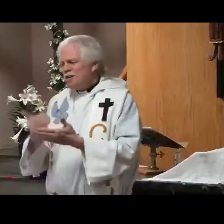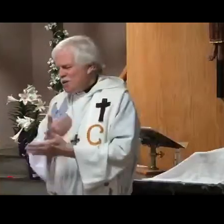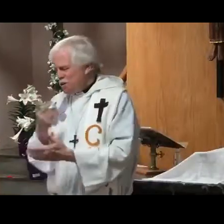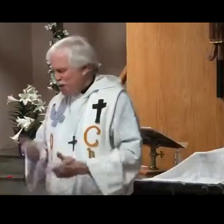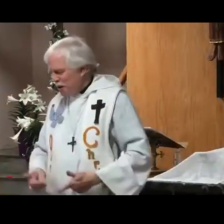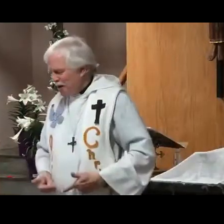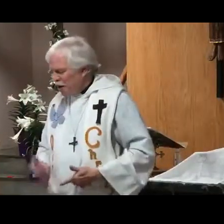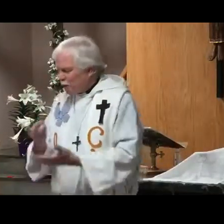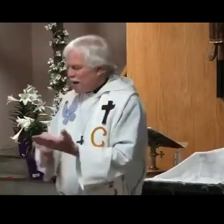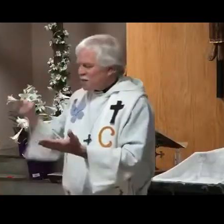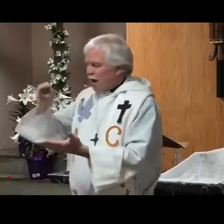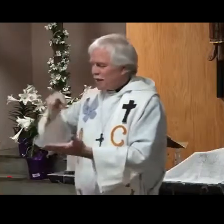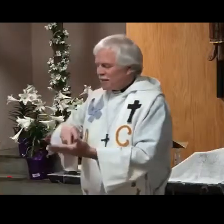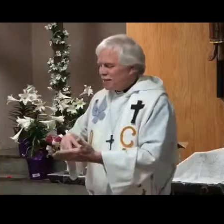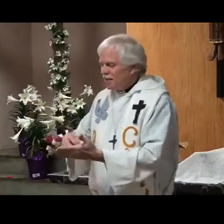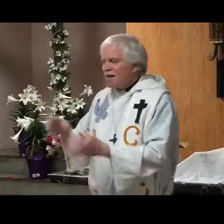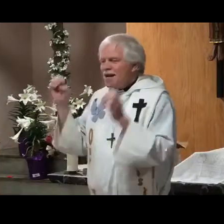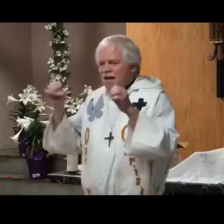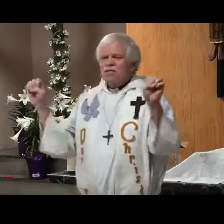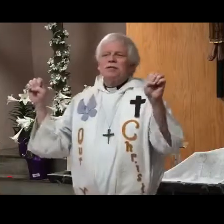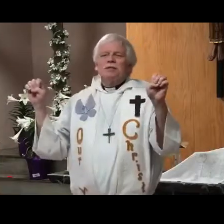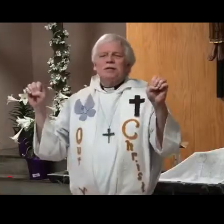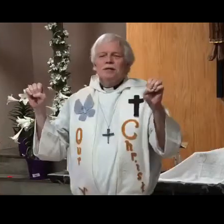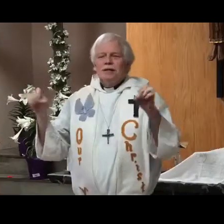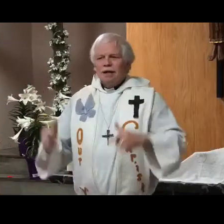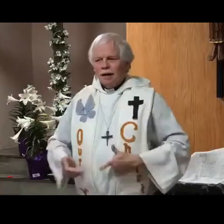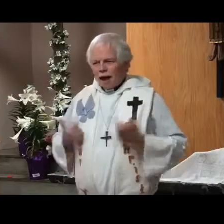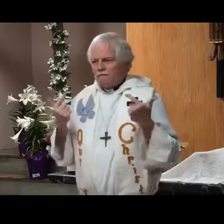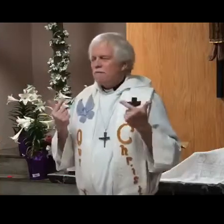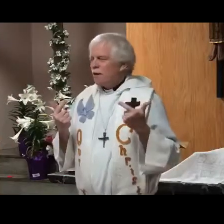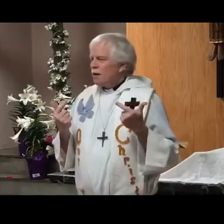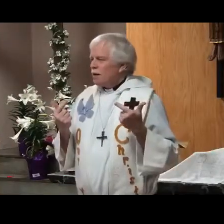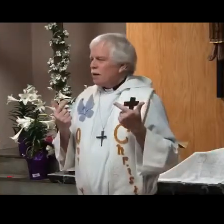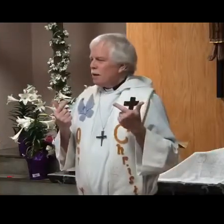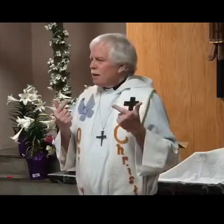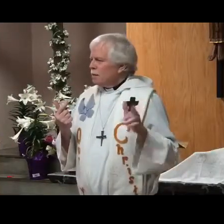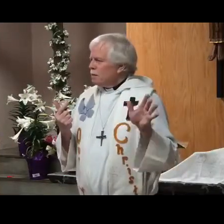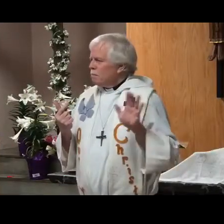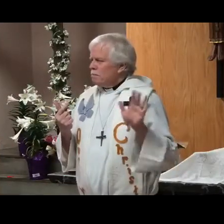a new, resurrected, Easter life.